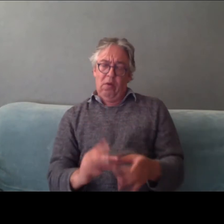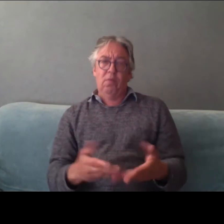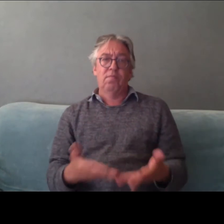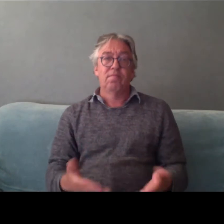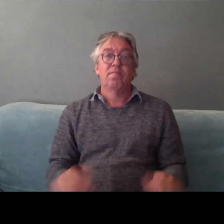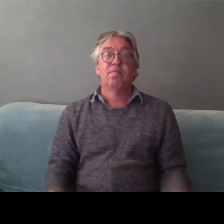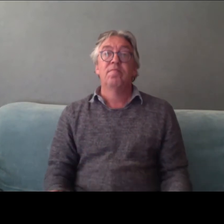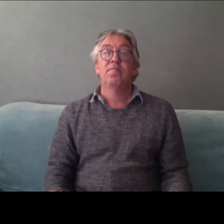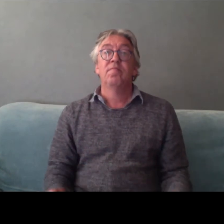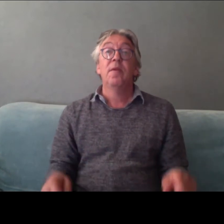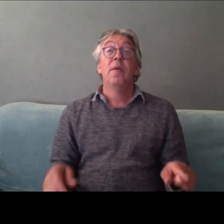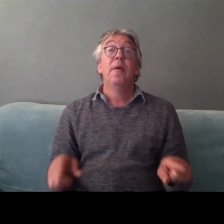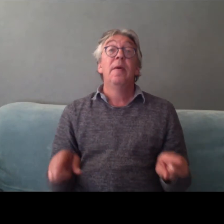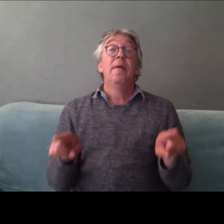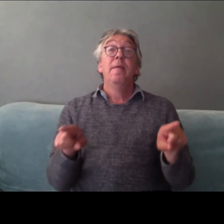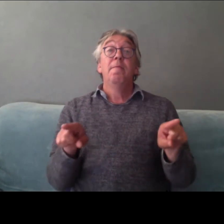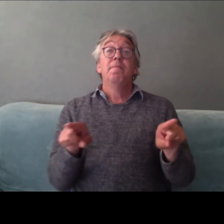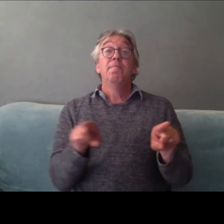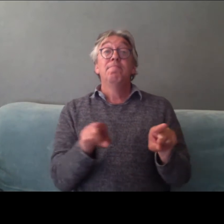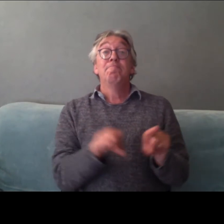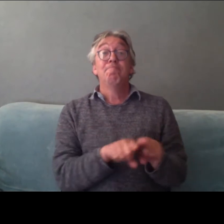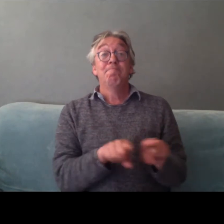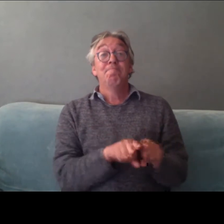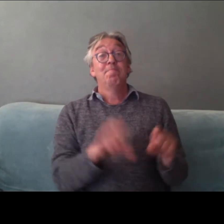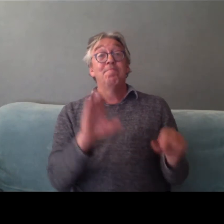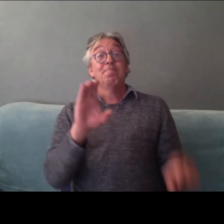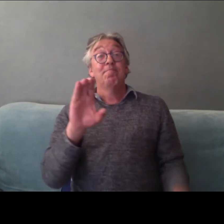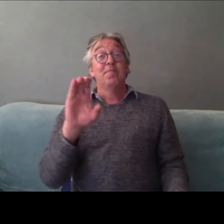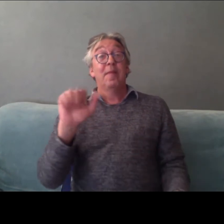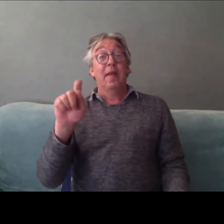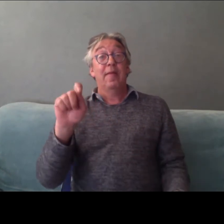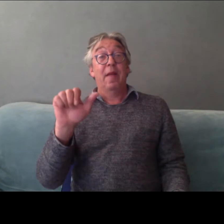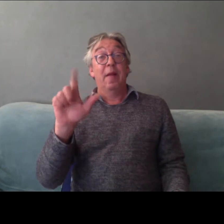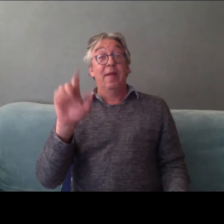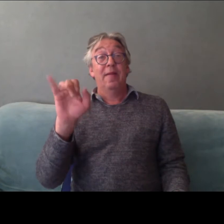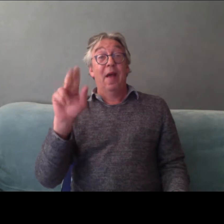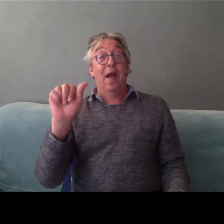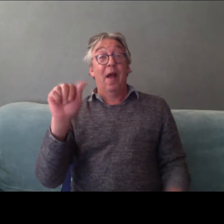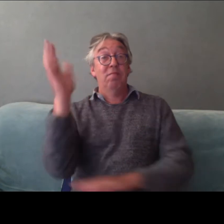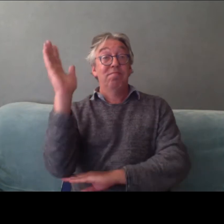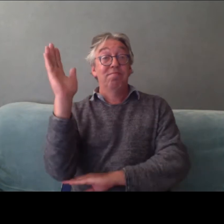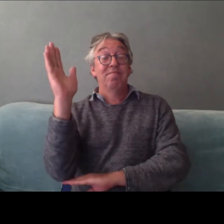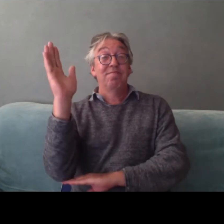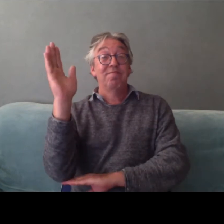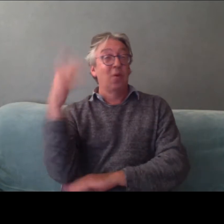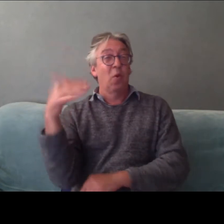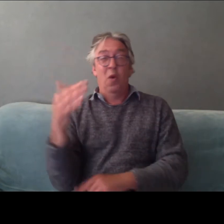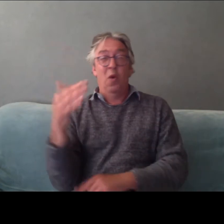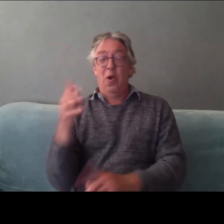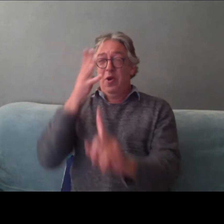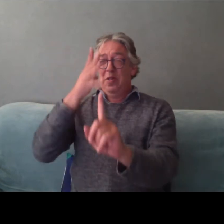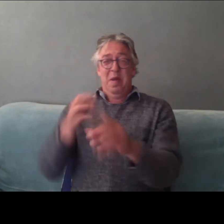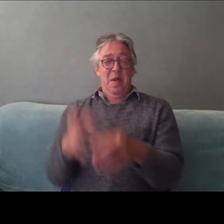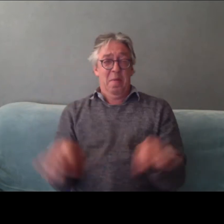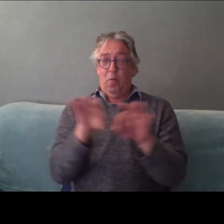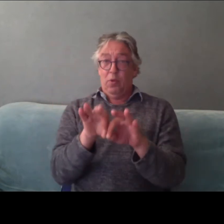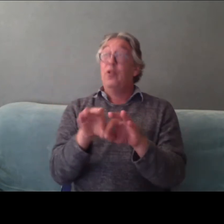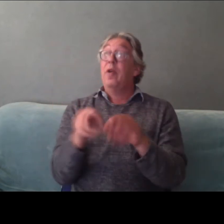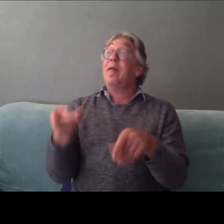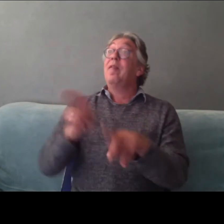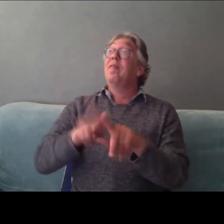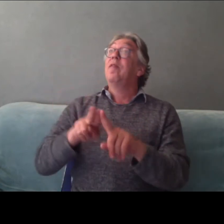really important in welfare states because they provide people with access to public systems of help and support. So that can